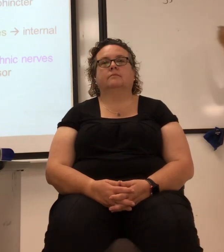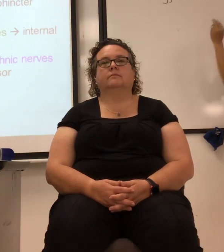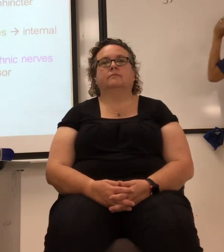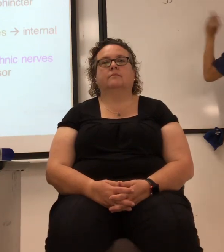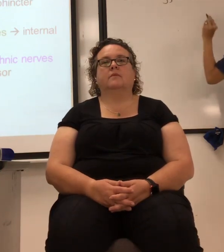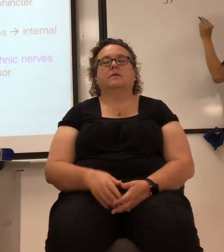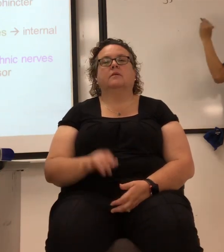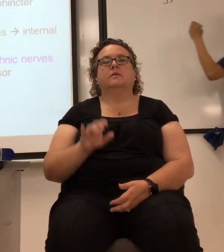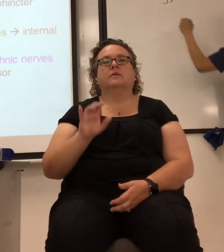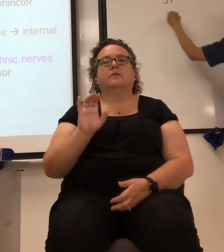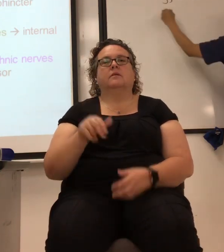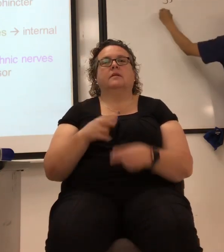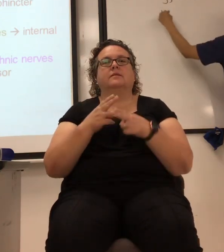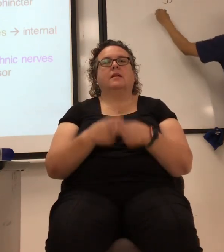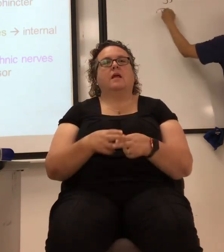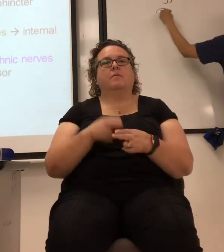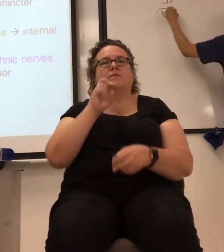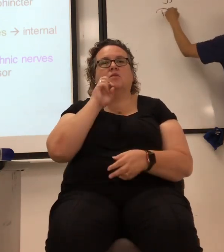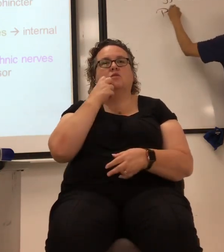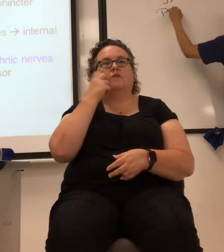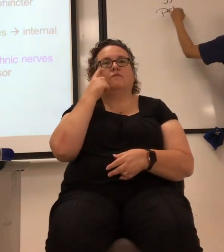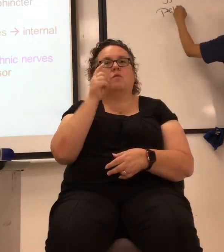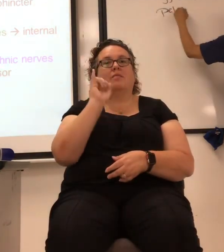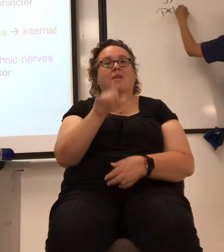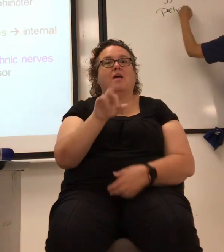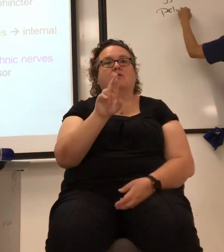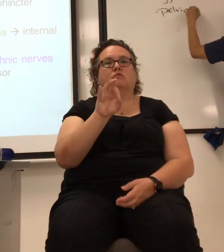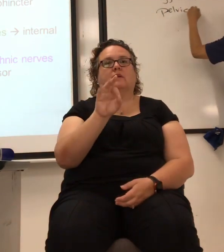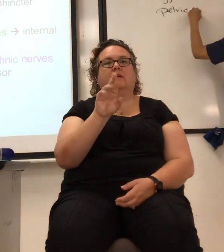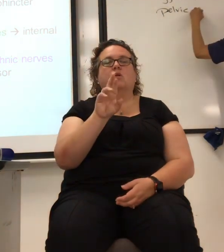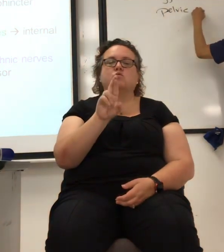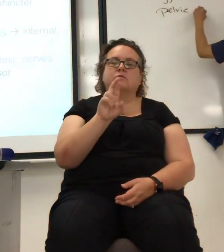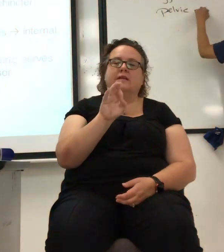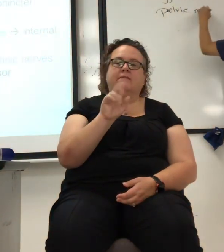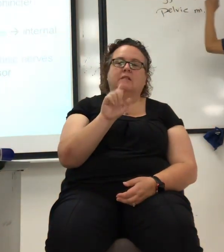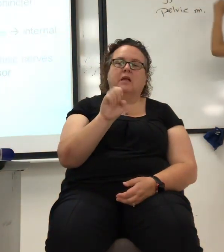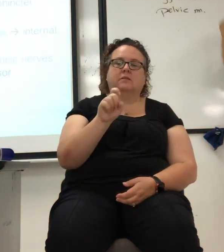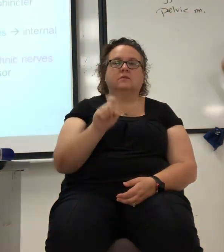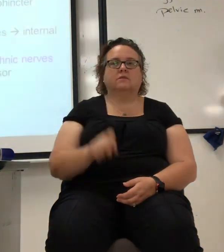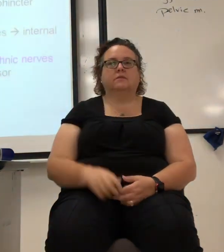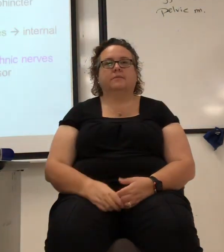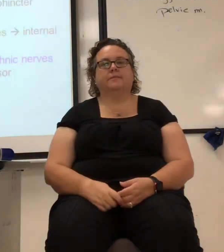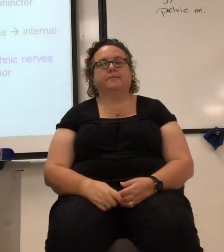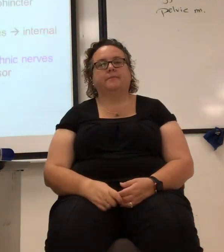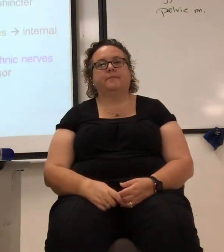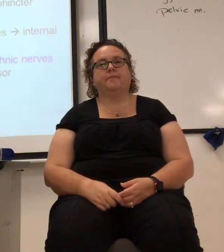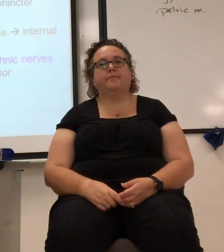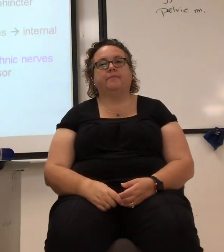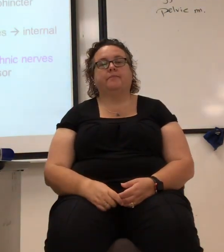So the sensory or afferent division is given by the pelvic nerves.